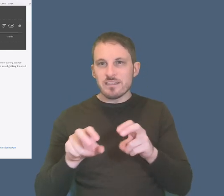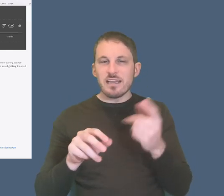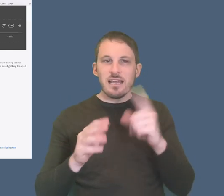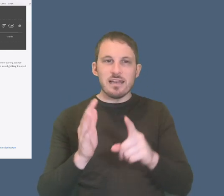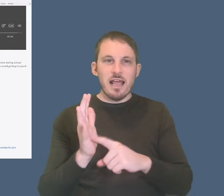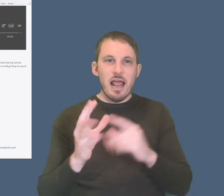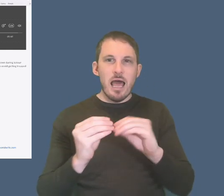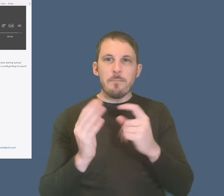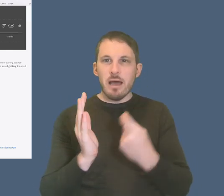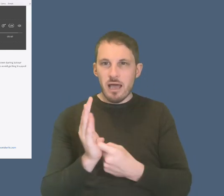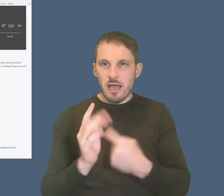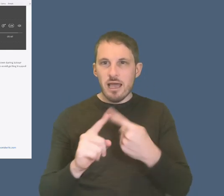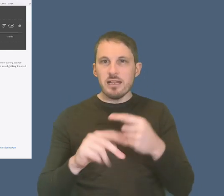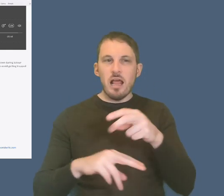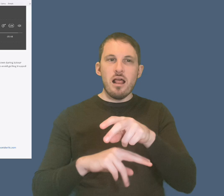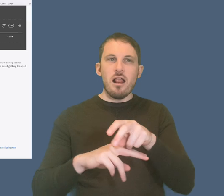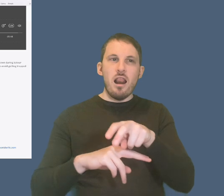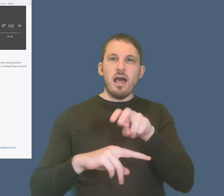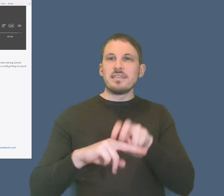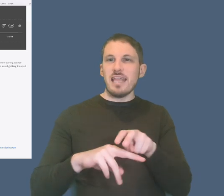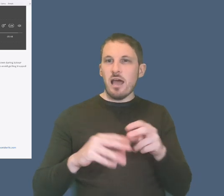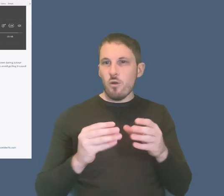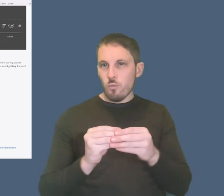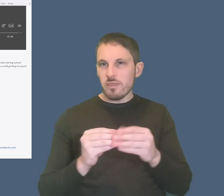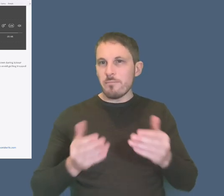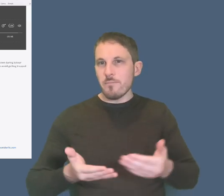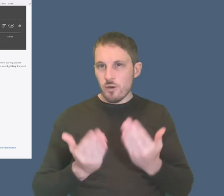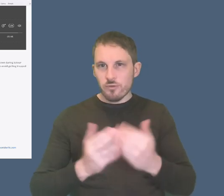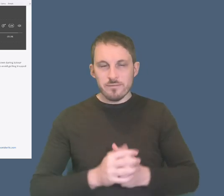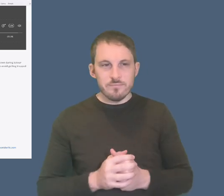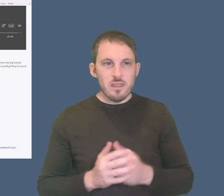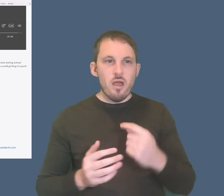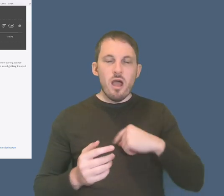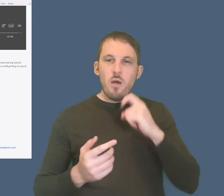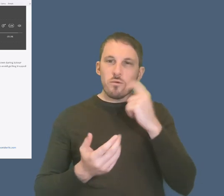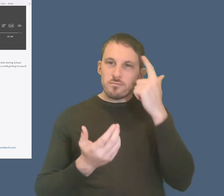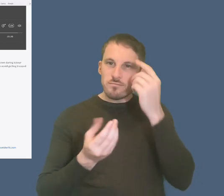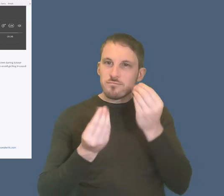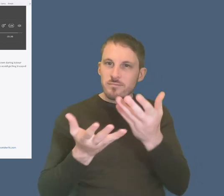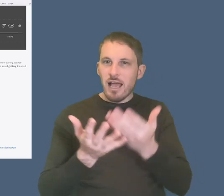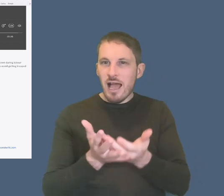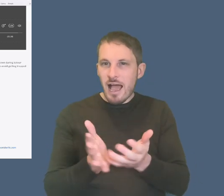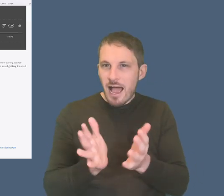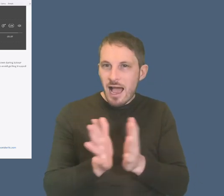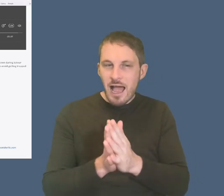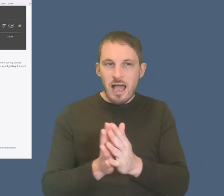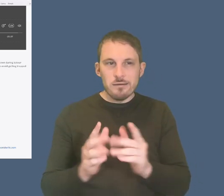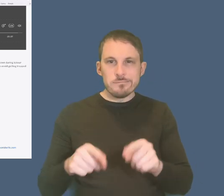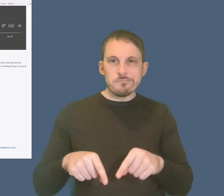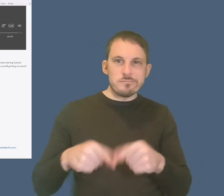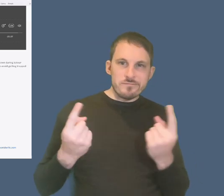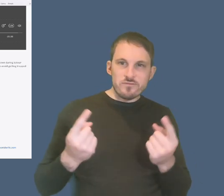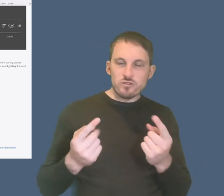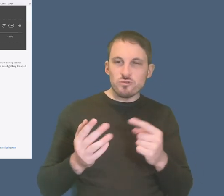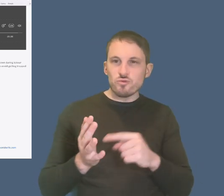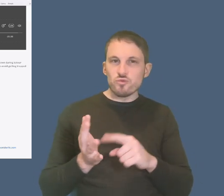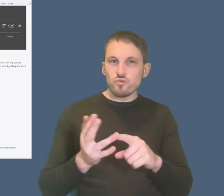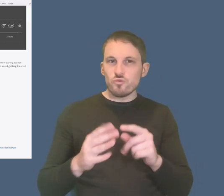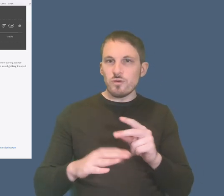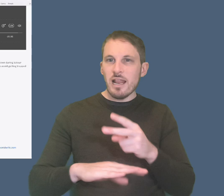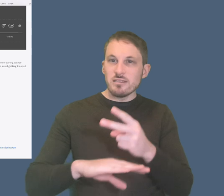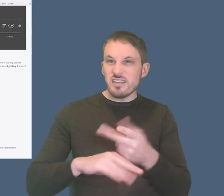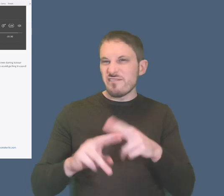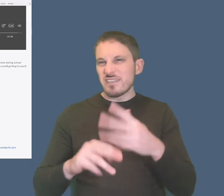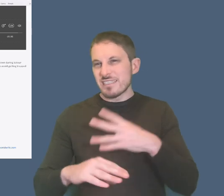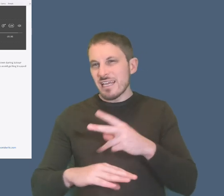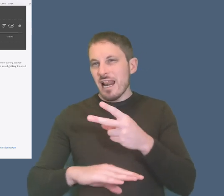to give birth. As we go, I'll give some suggestions on how to counteract the impact of lying down positions if you need to lay down for